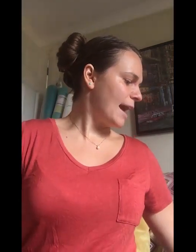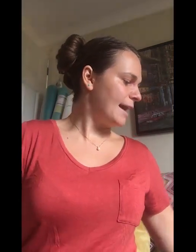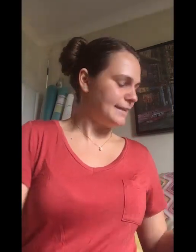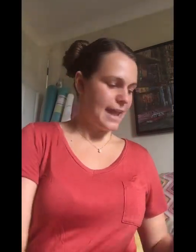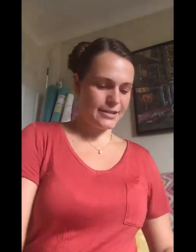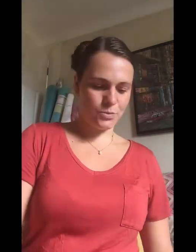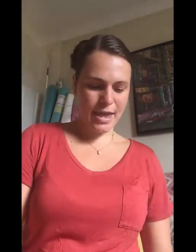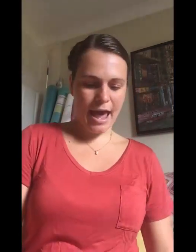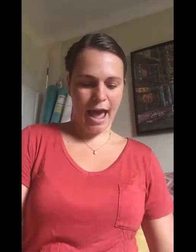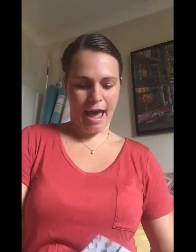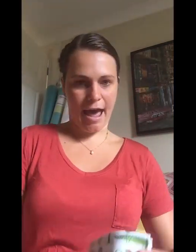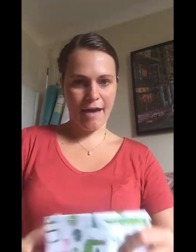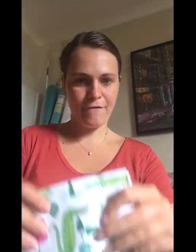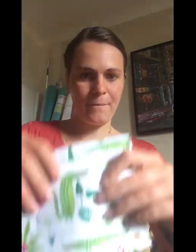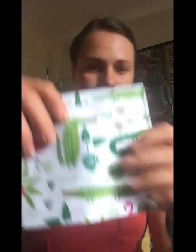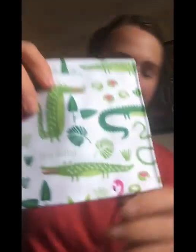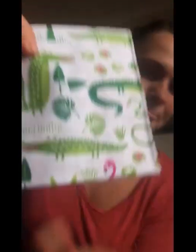Okay, next we have